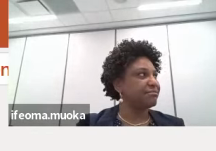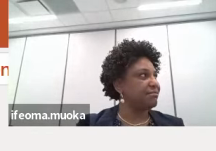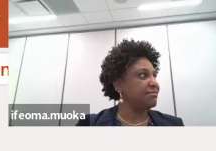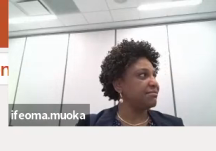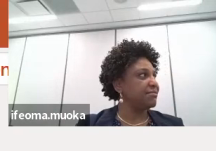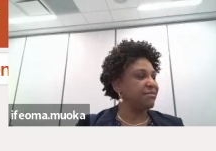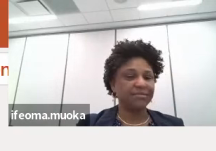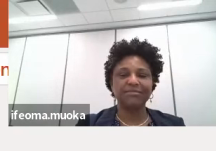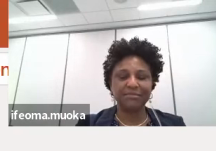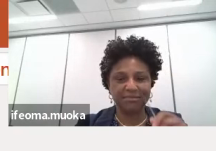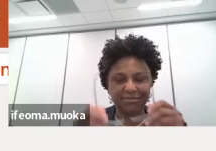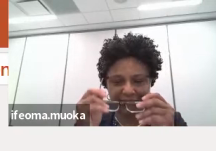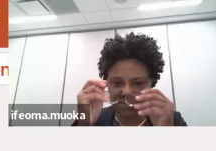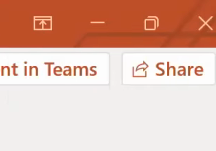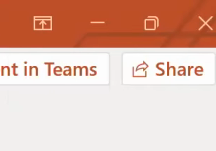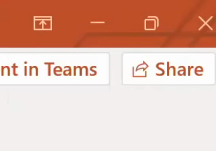mute yourself.